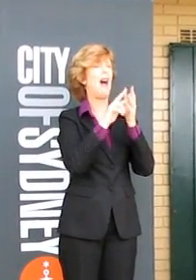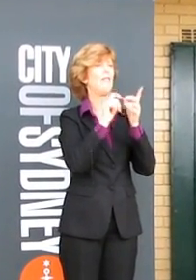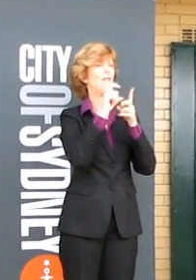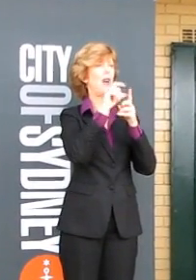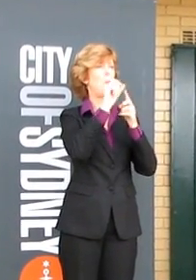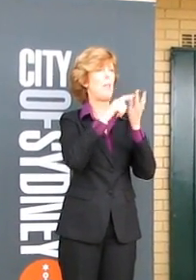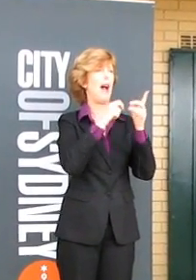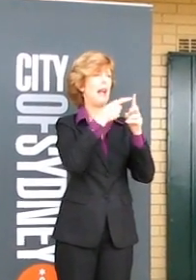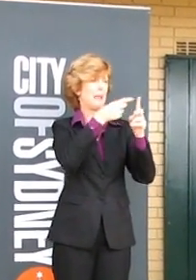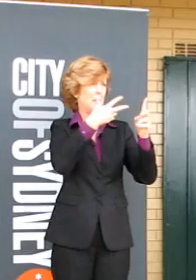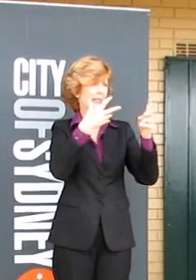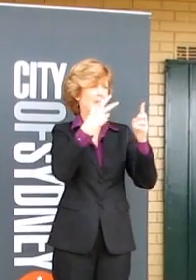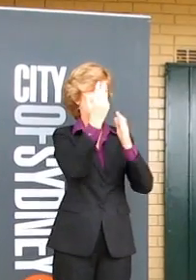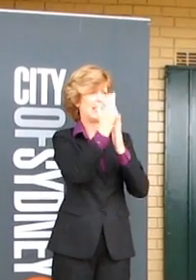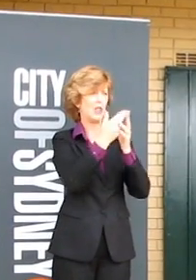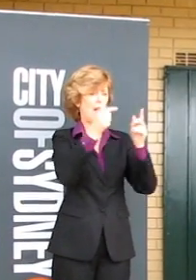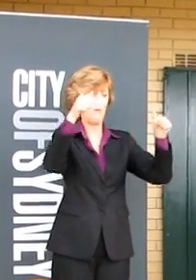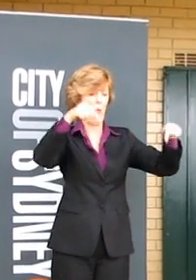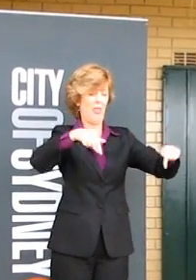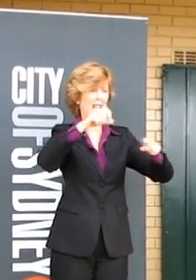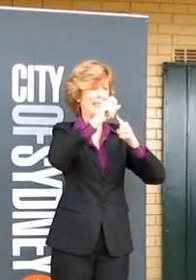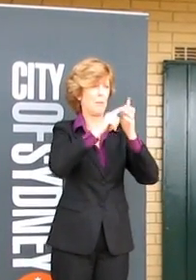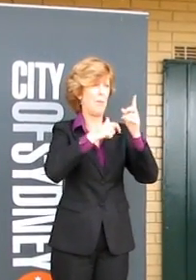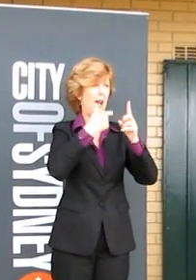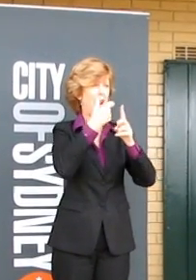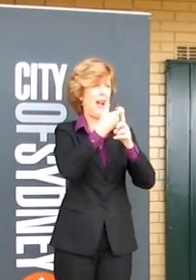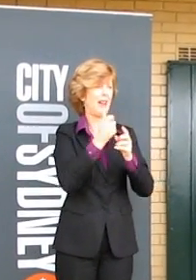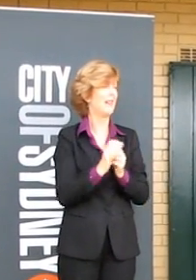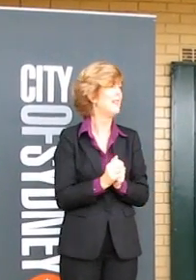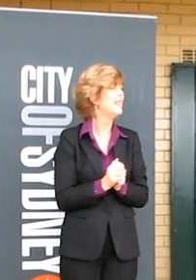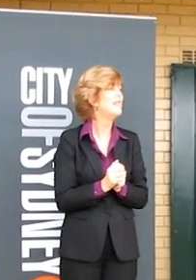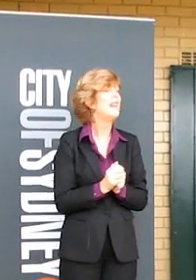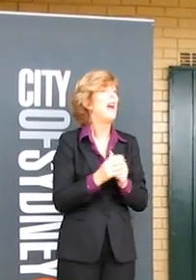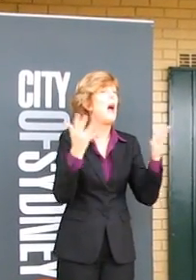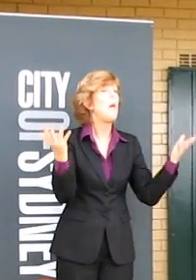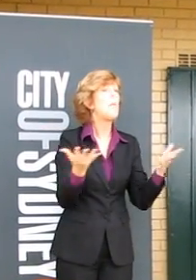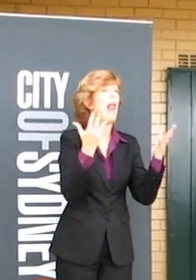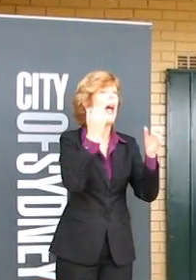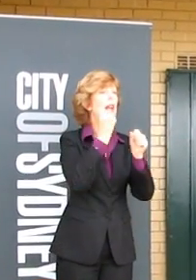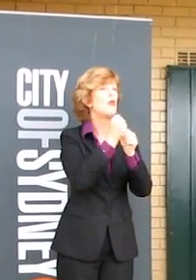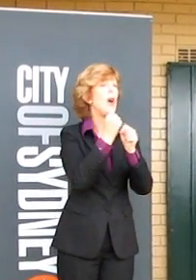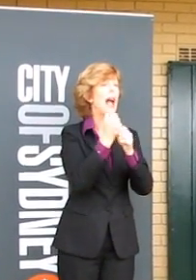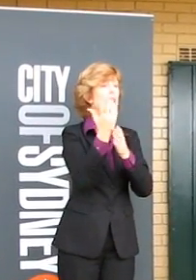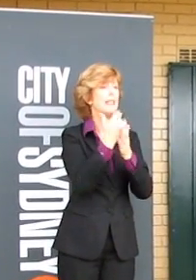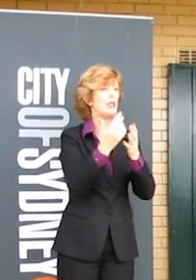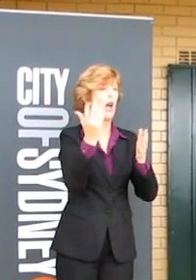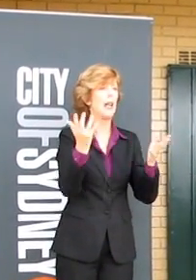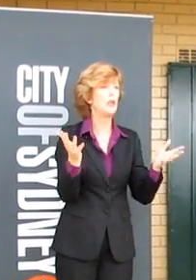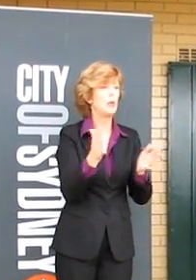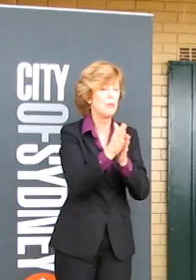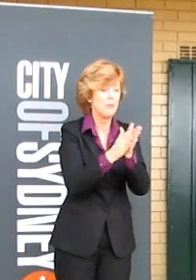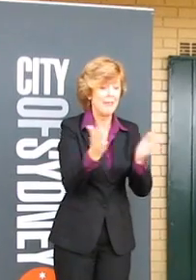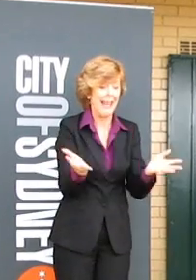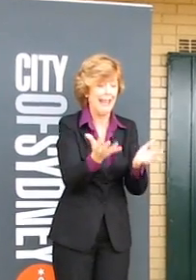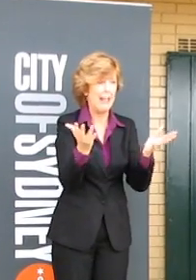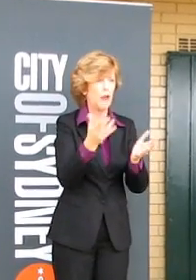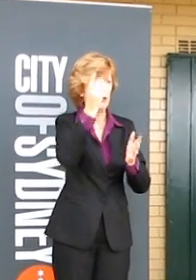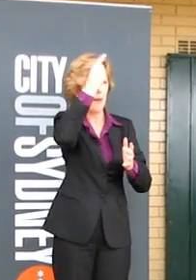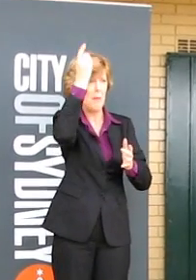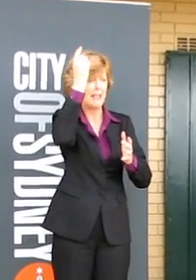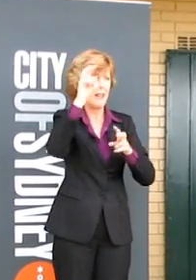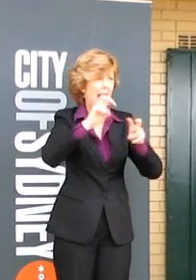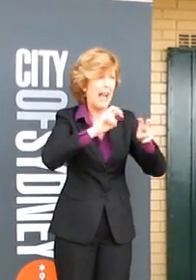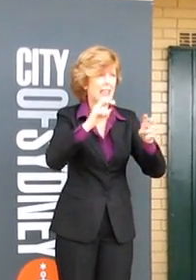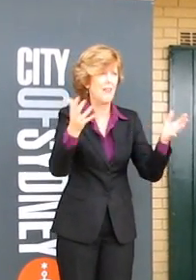were designed for this park. The playground is designed to stimulate imaginative and active play. There is